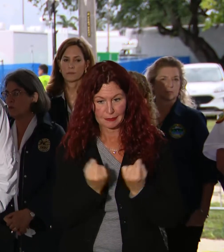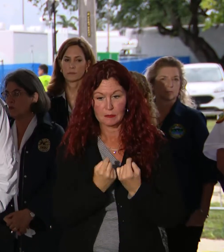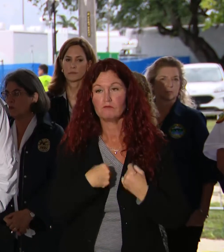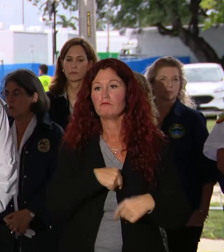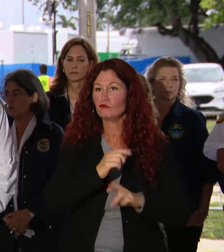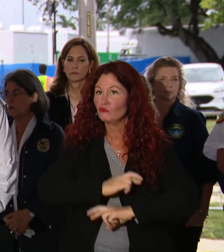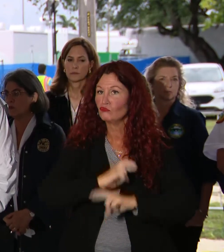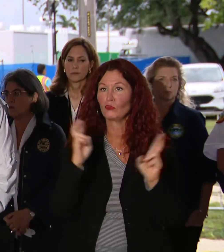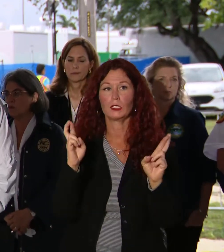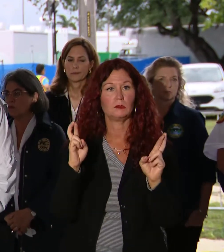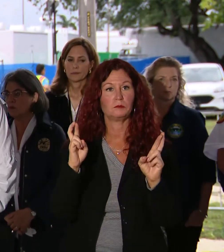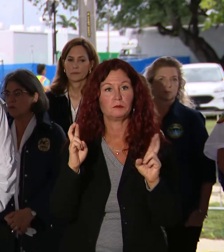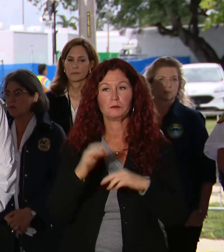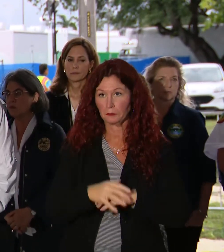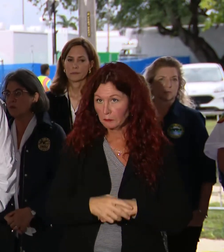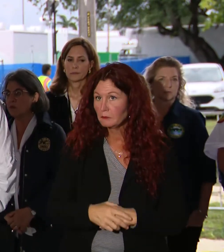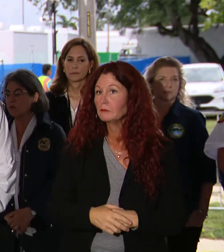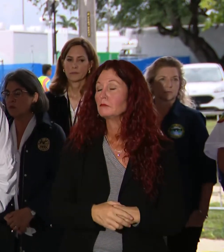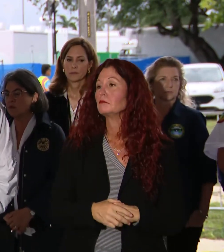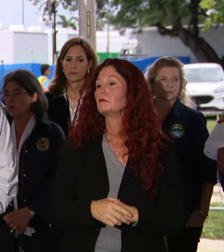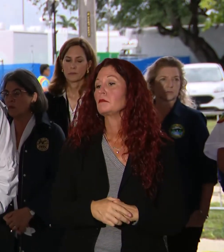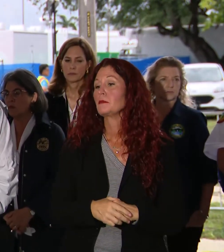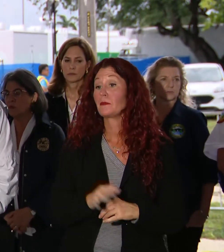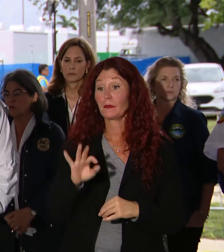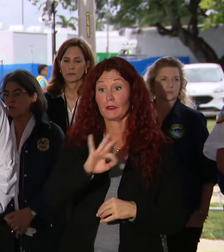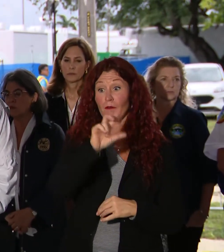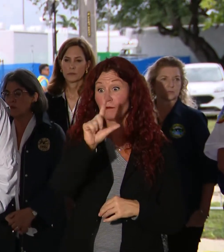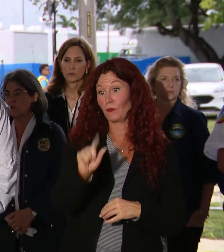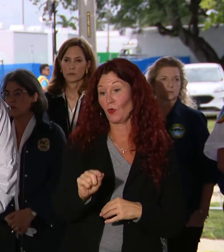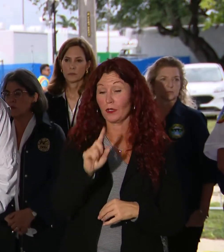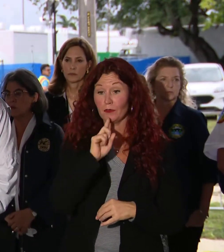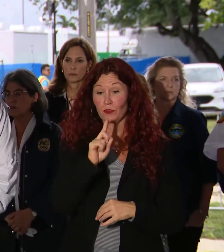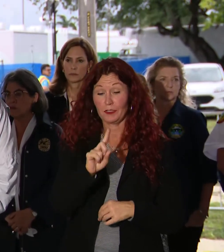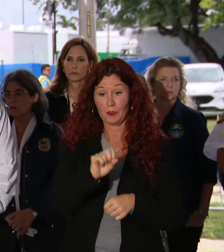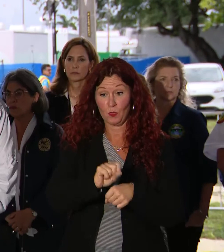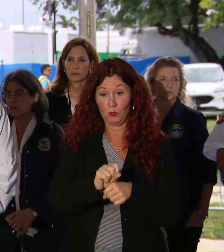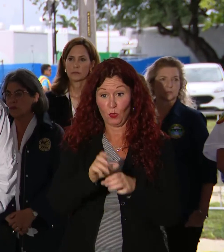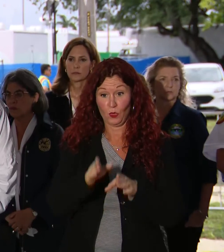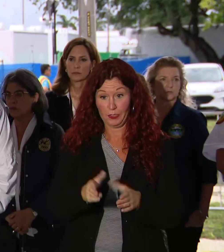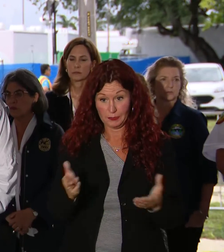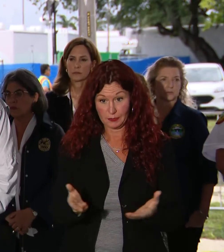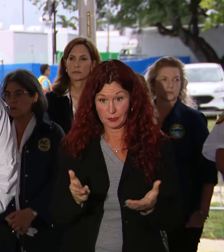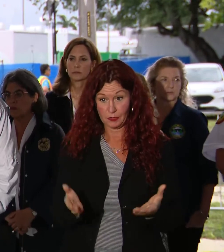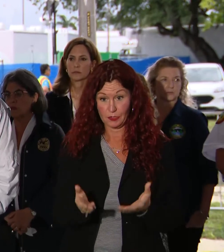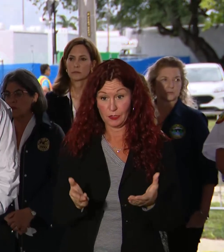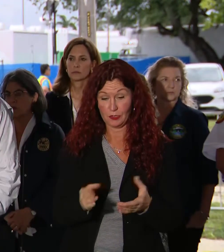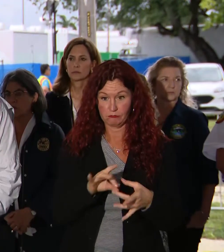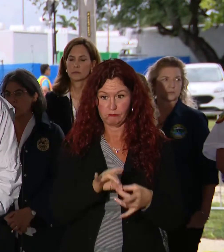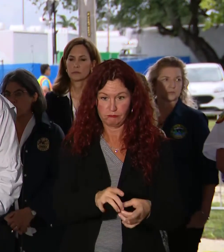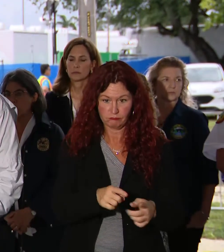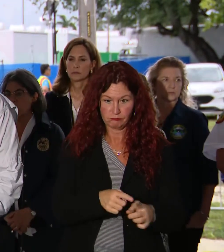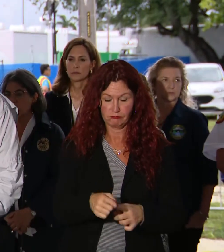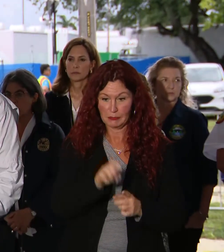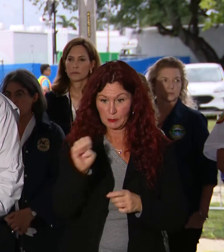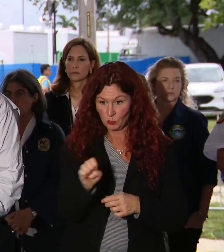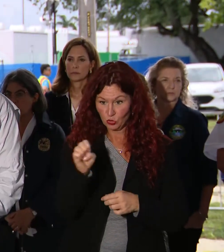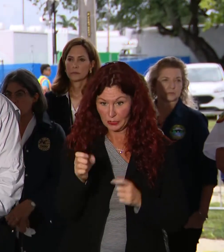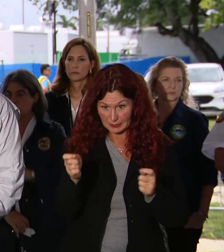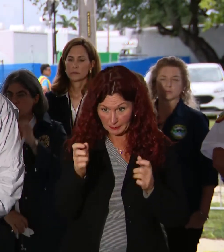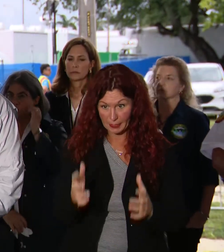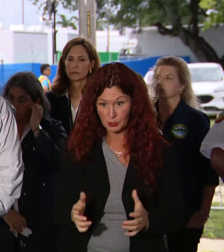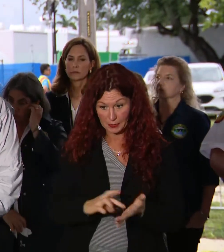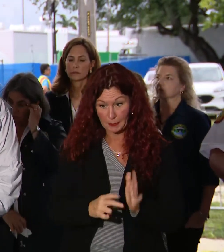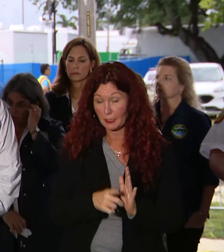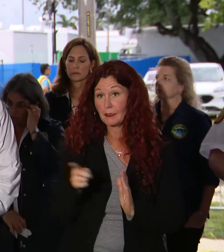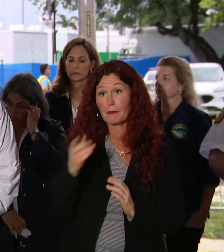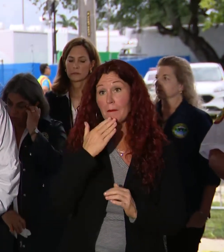multiple disasters. Florida has some of the best emergency management professionals in the country. And when I say Florida, I mean not